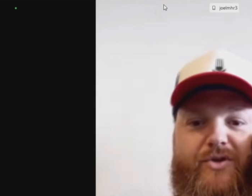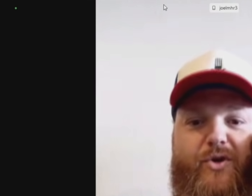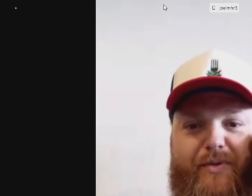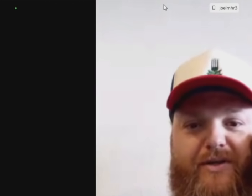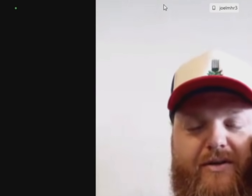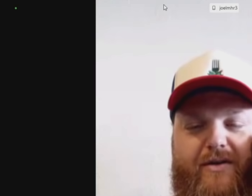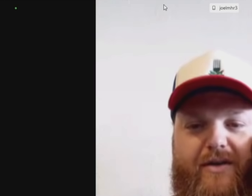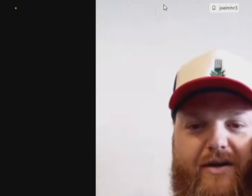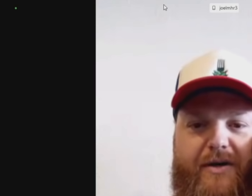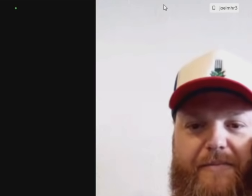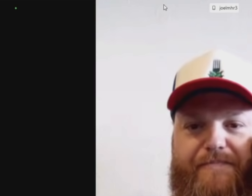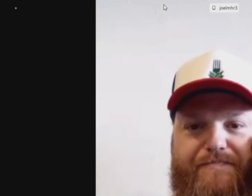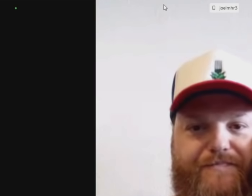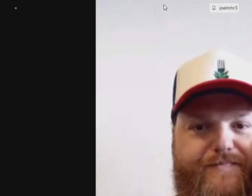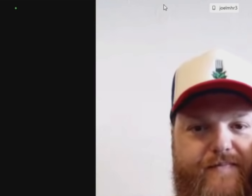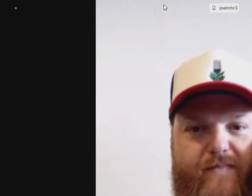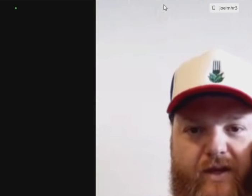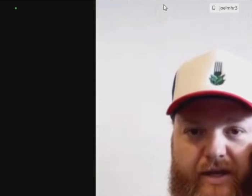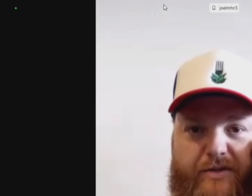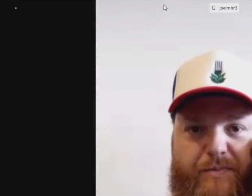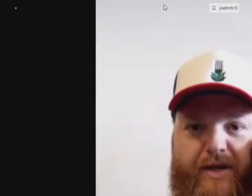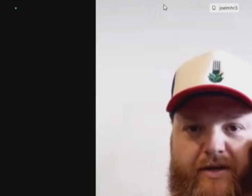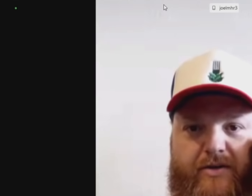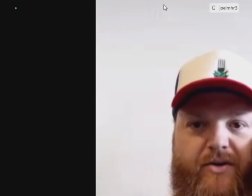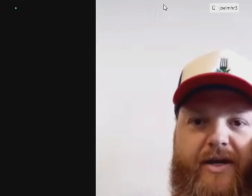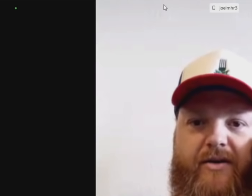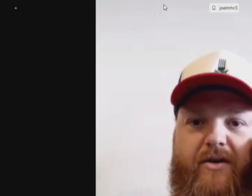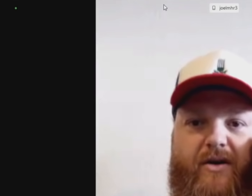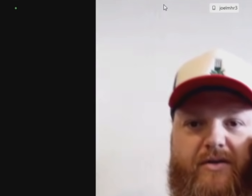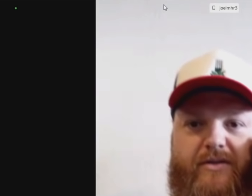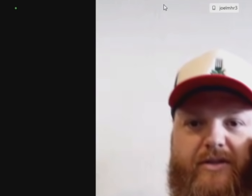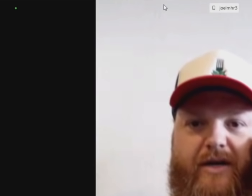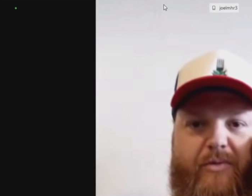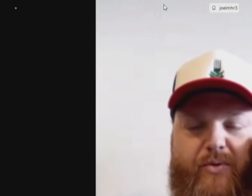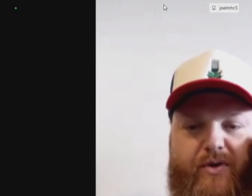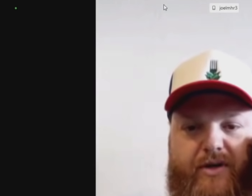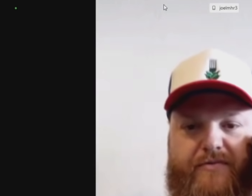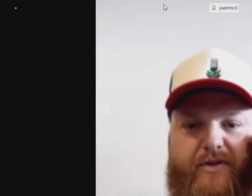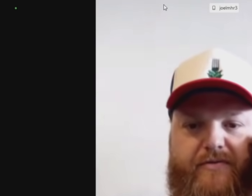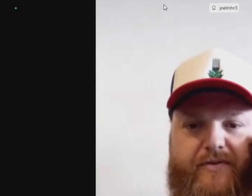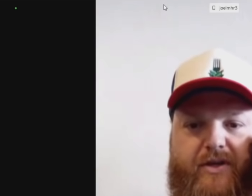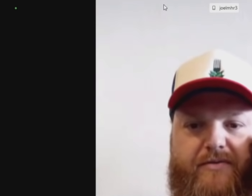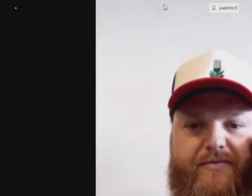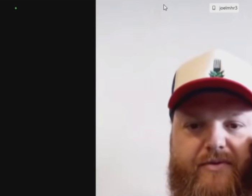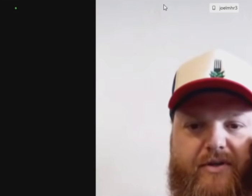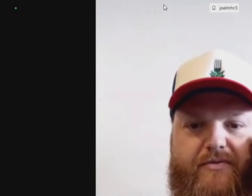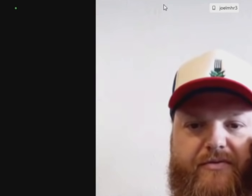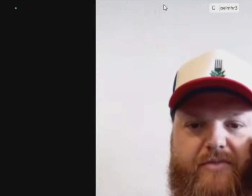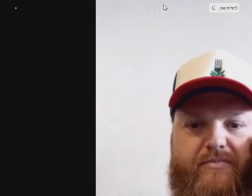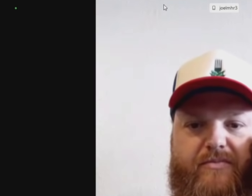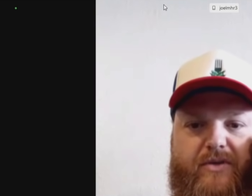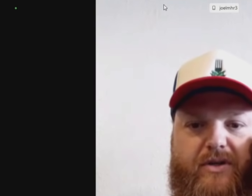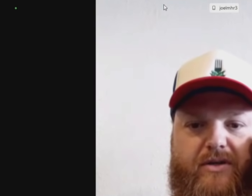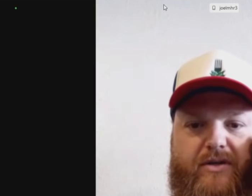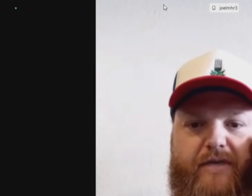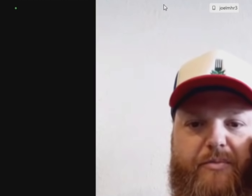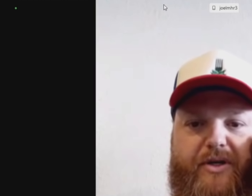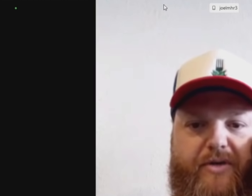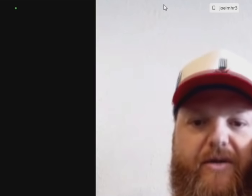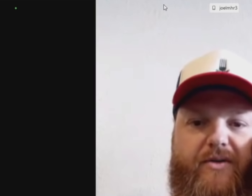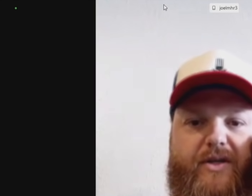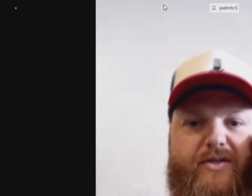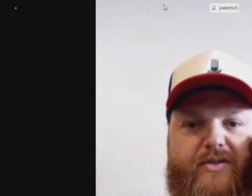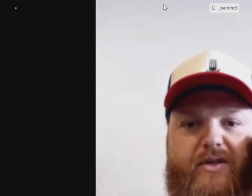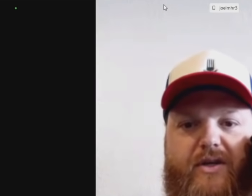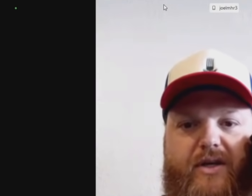our doors open. It has been a great outpouring of love from